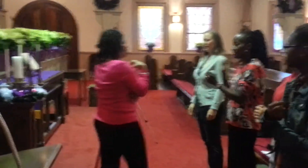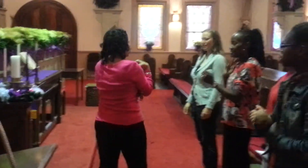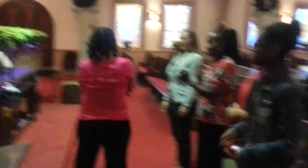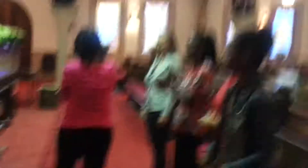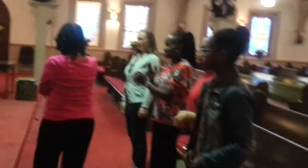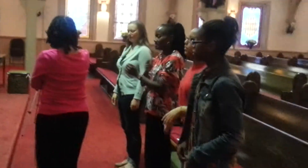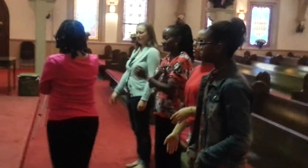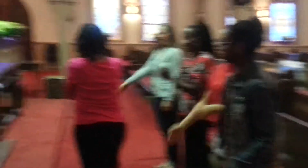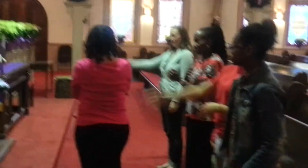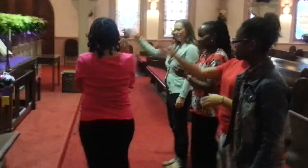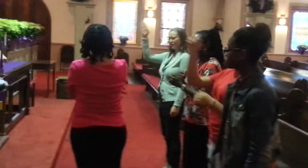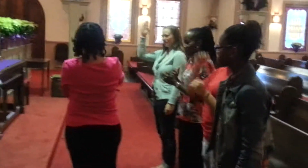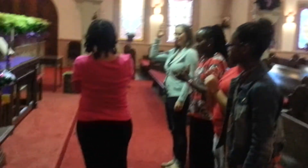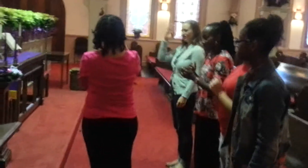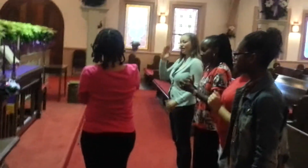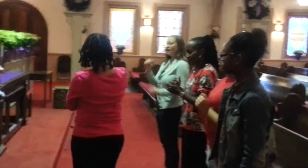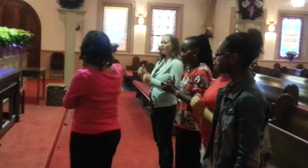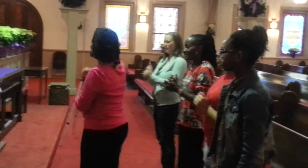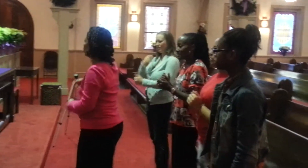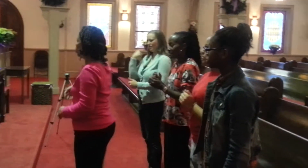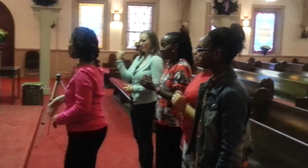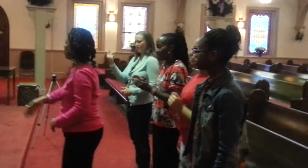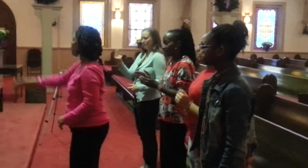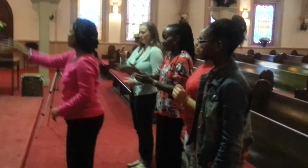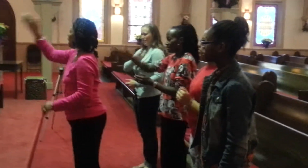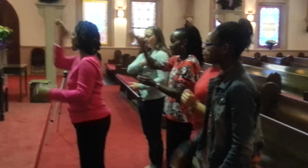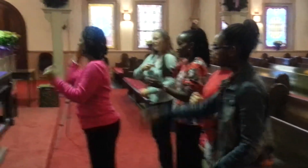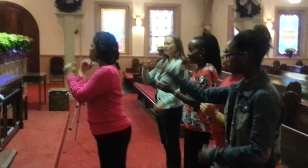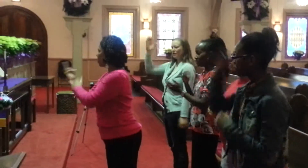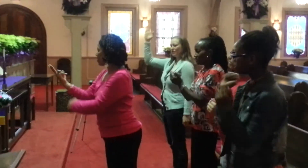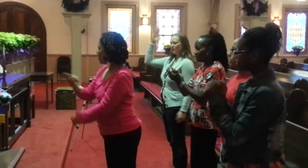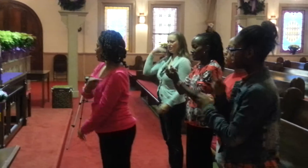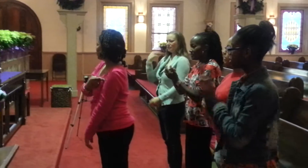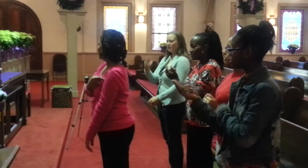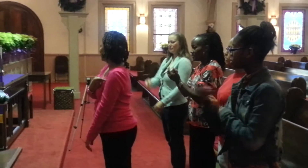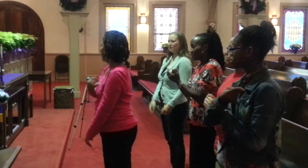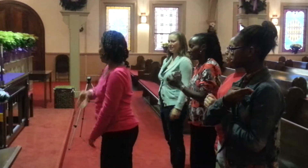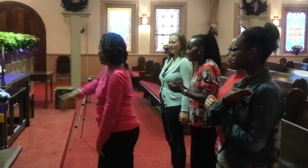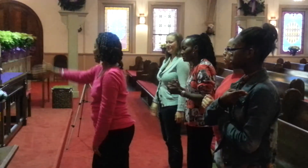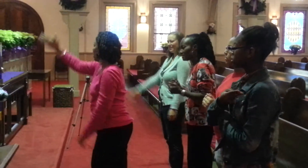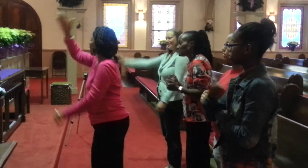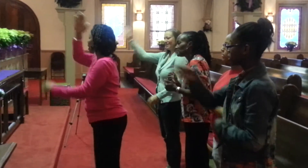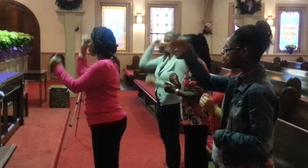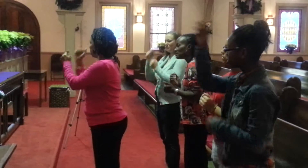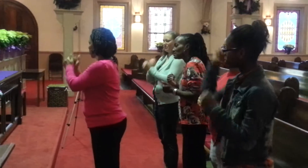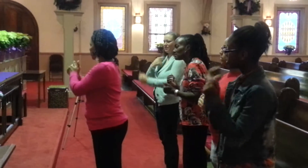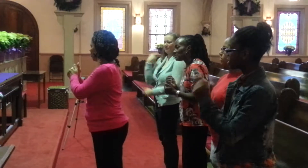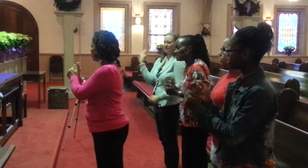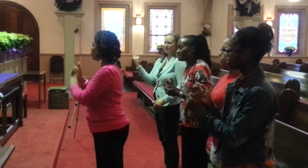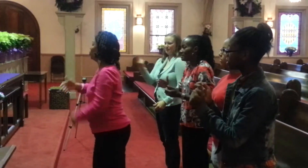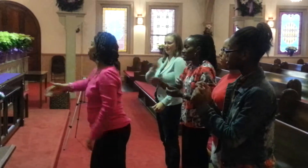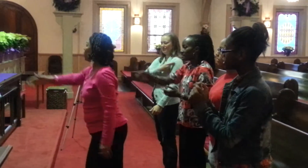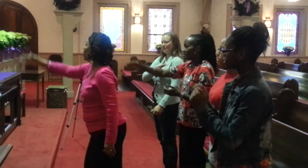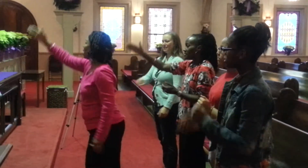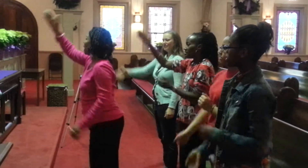So it's going to be almost like cursive writing. You're going to go from God with us, God with us. You're going